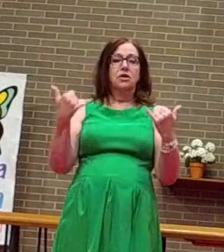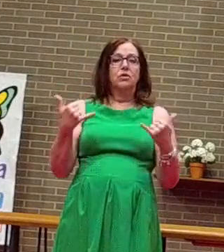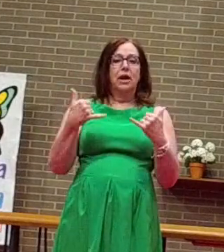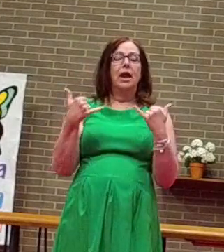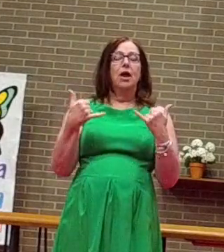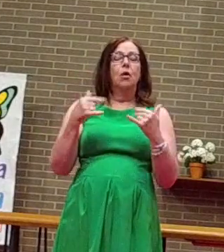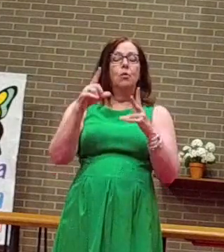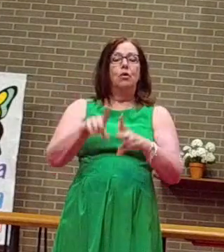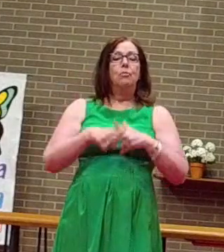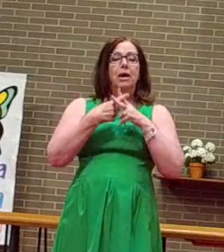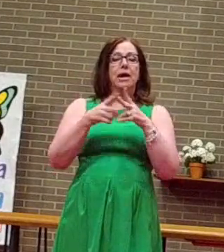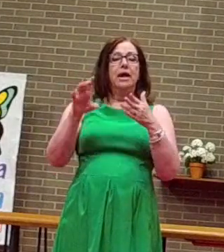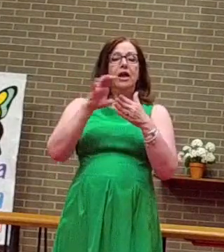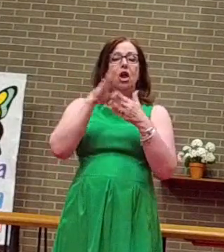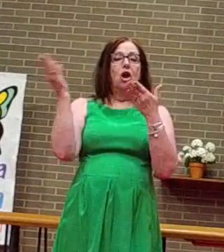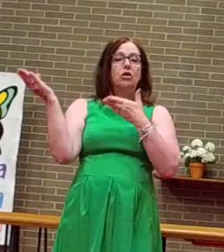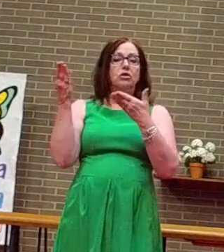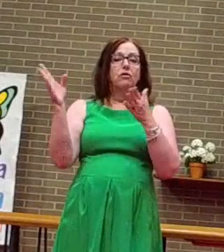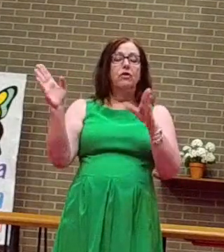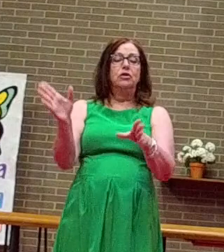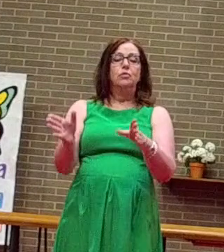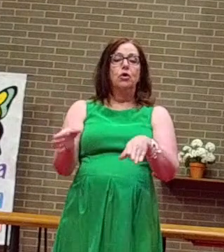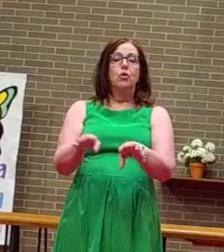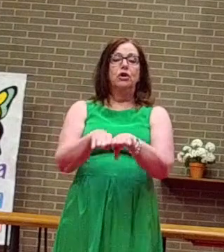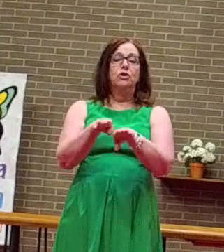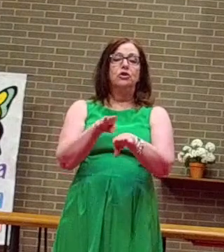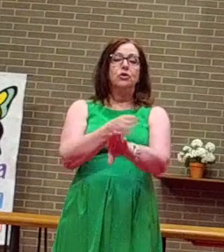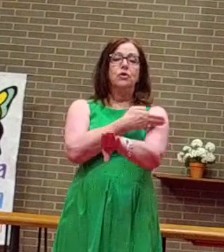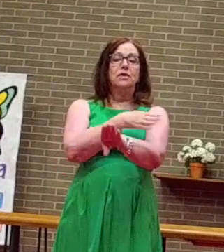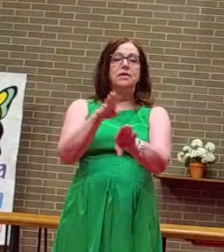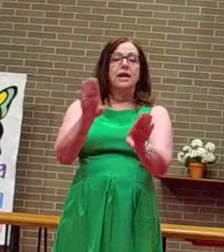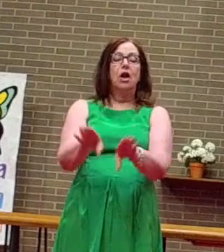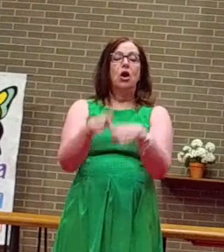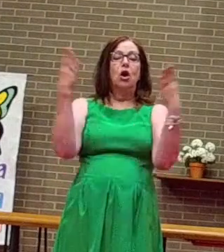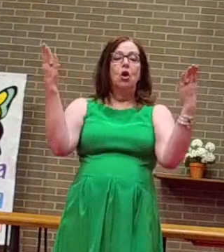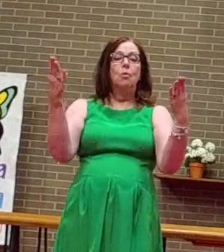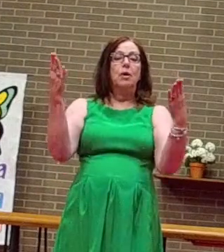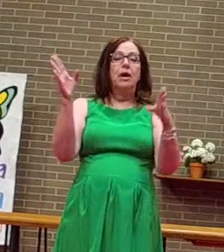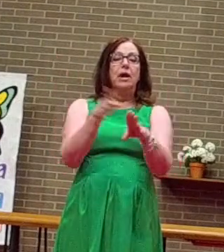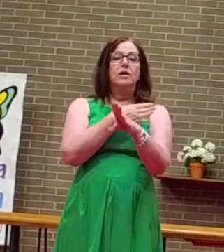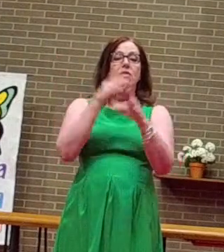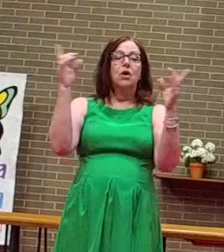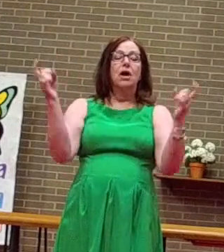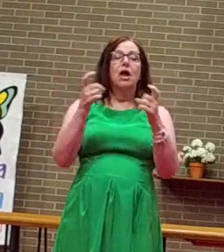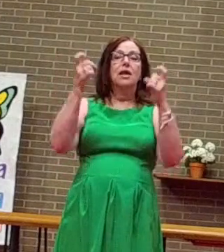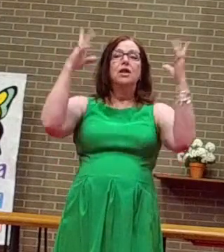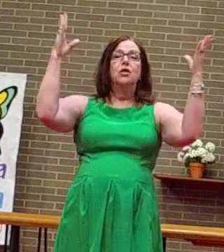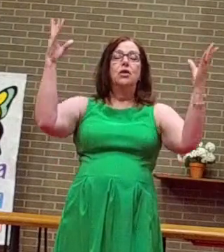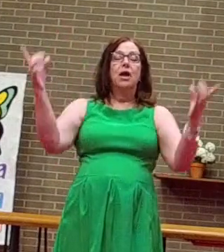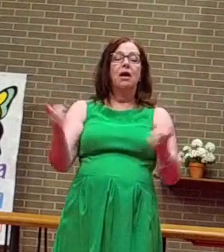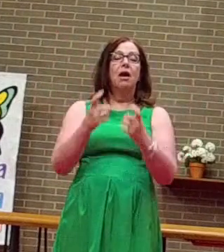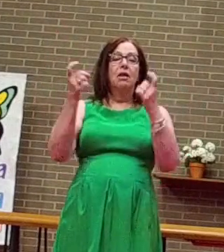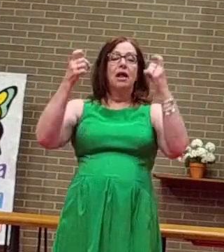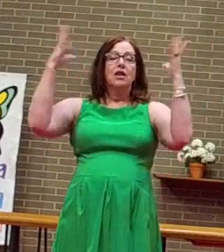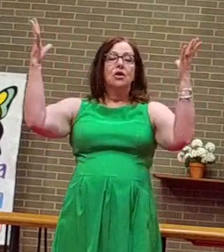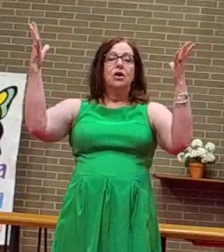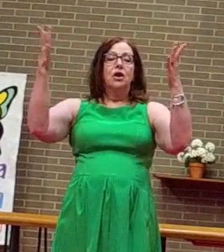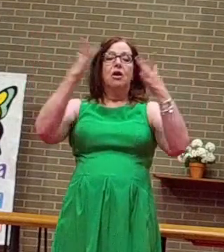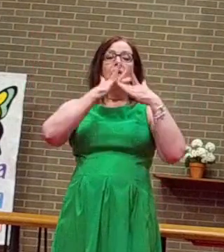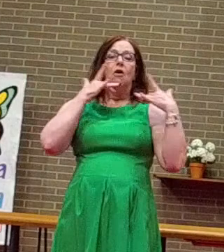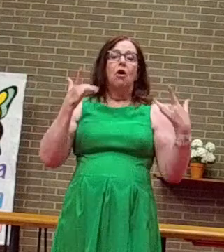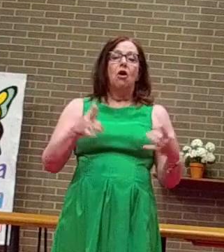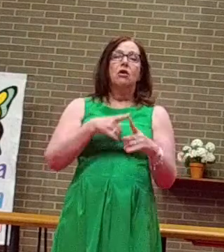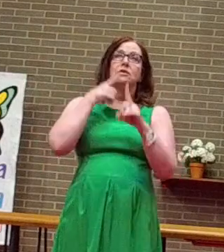our service? We sing our opening hymn, Alleluia, Alleluia, Hearts to